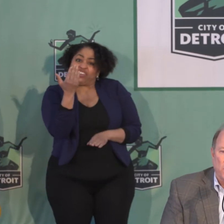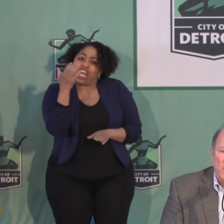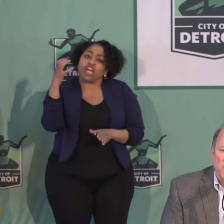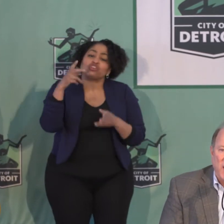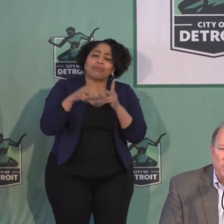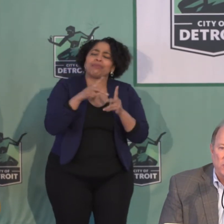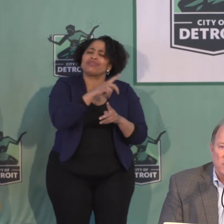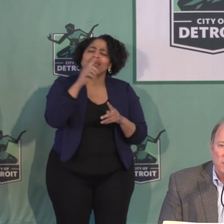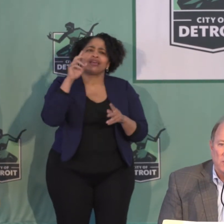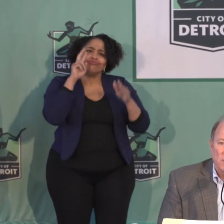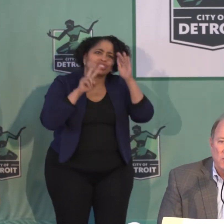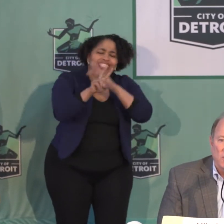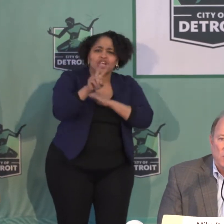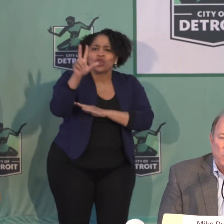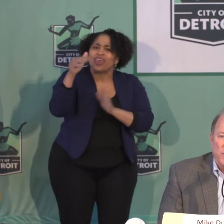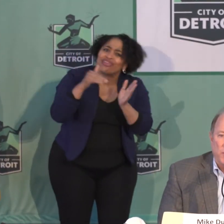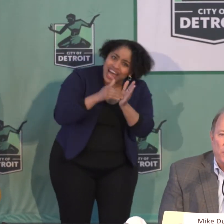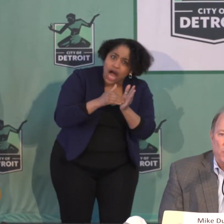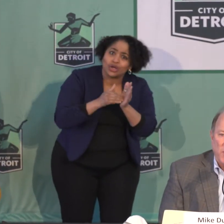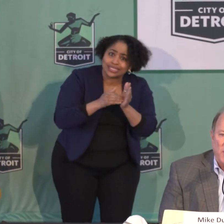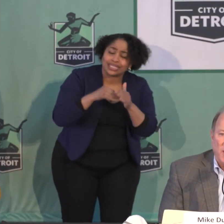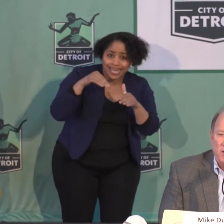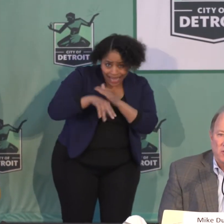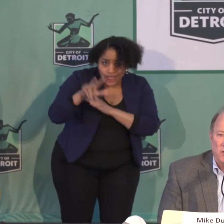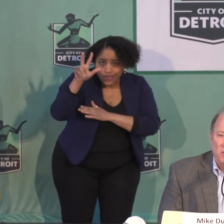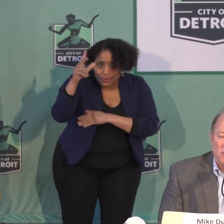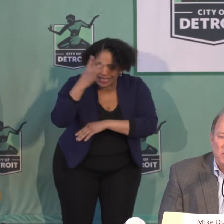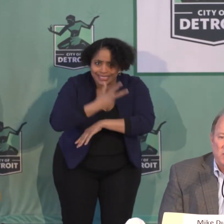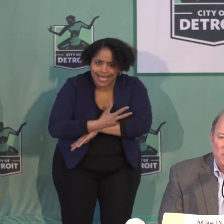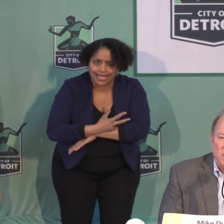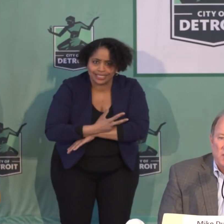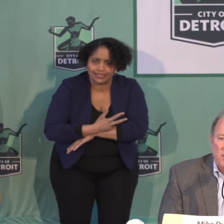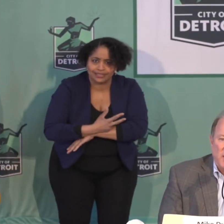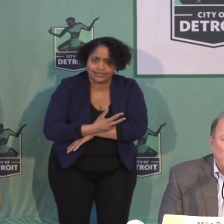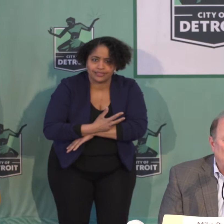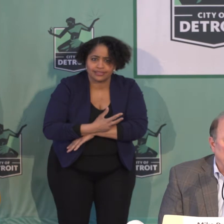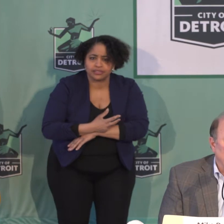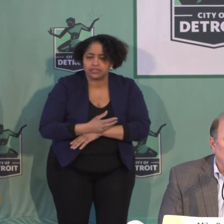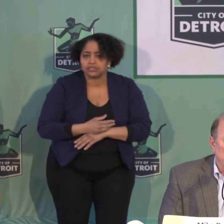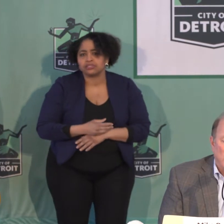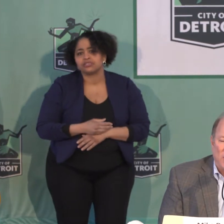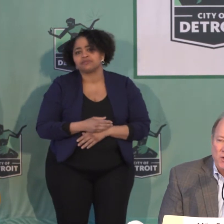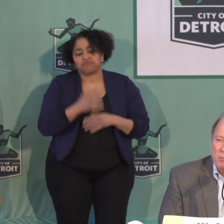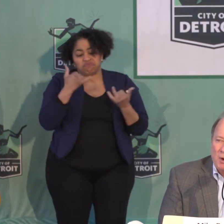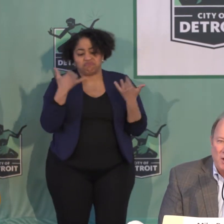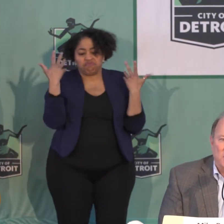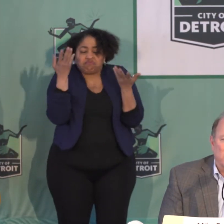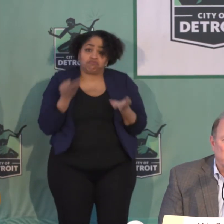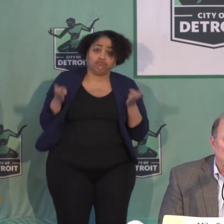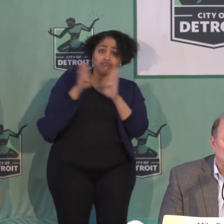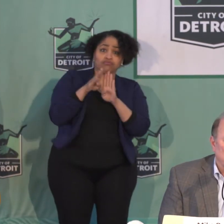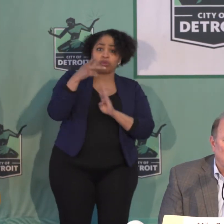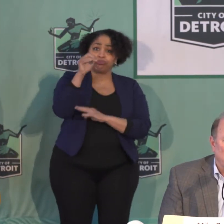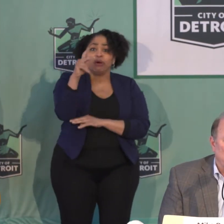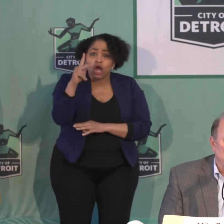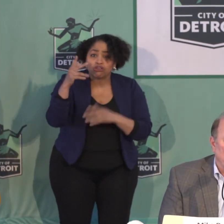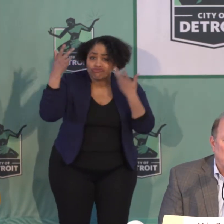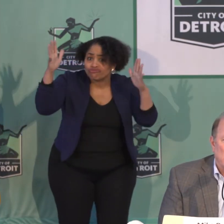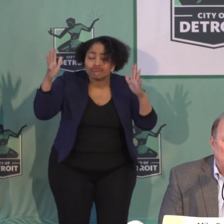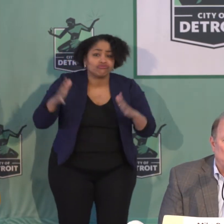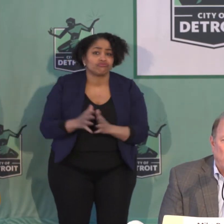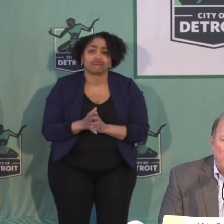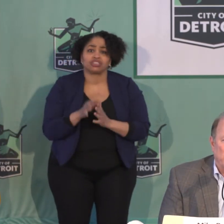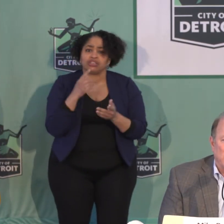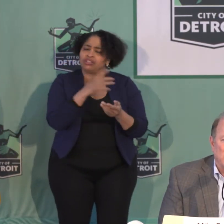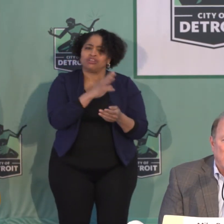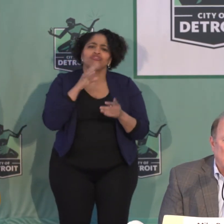be 3,000 within 3 days. They have closed down their parks. They're talking